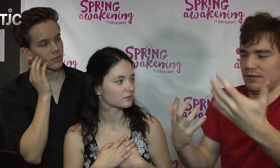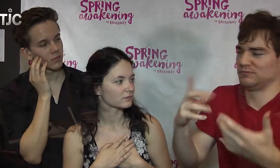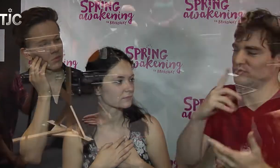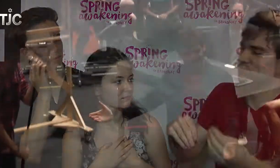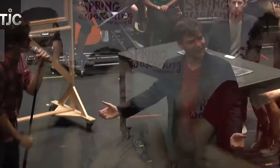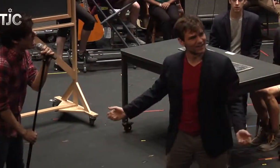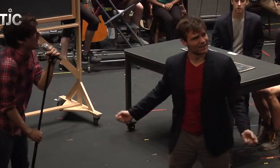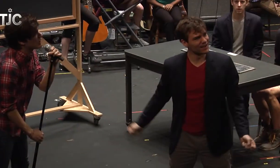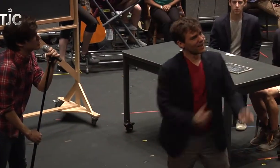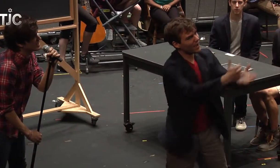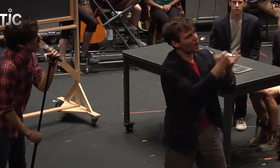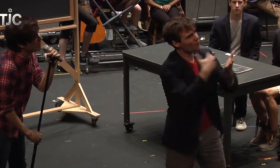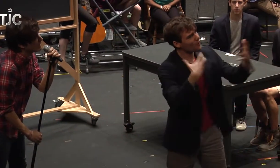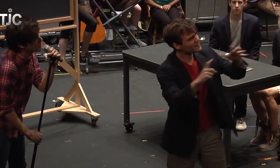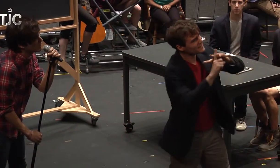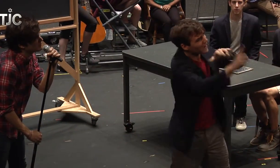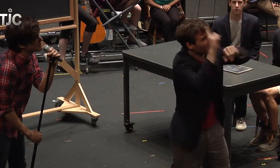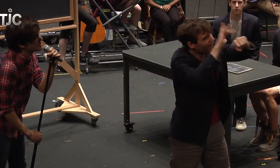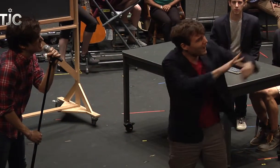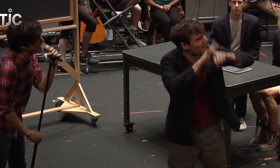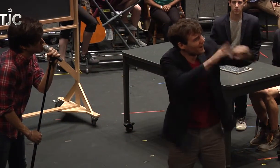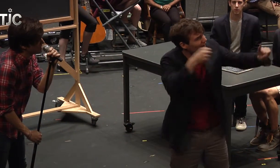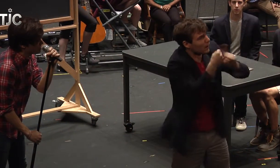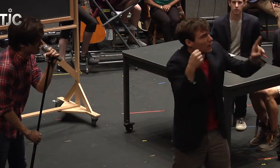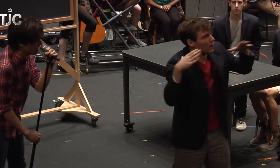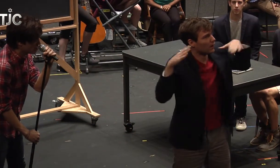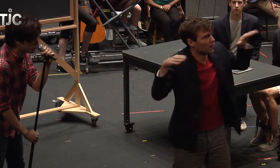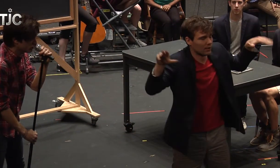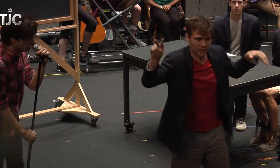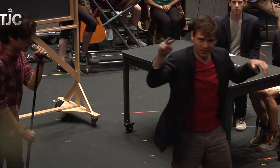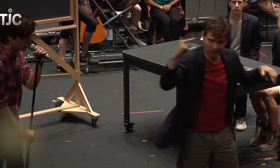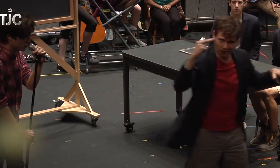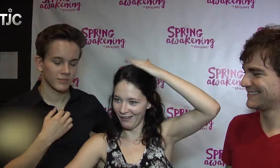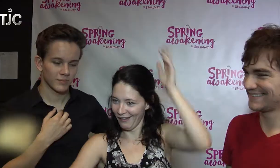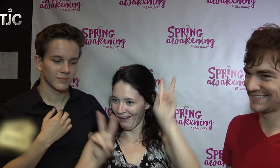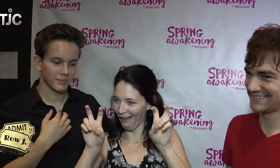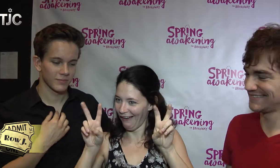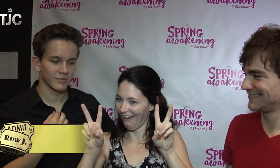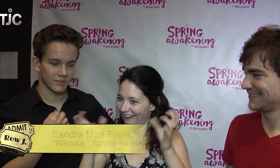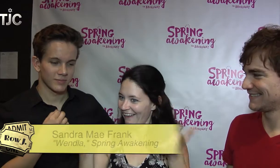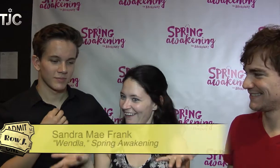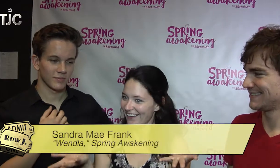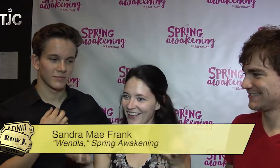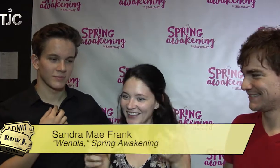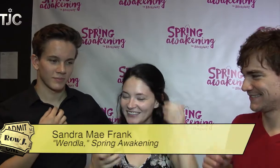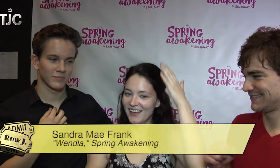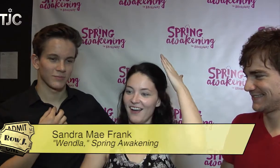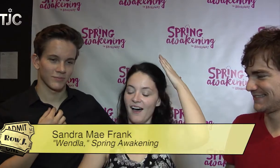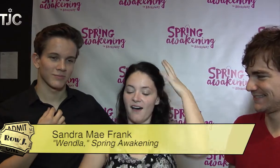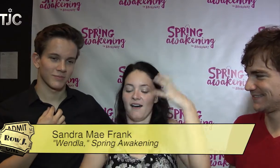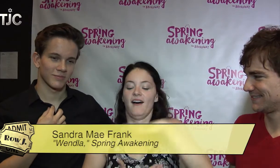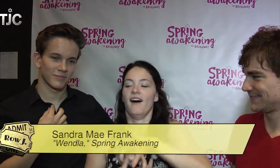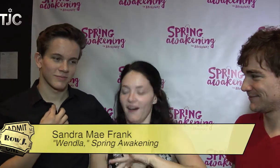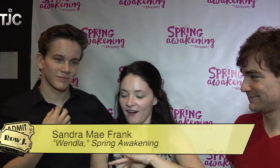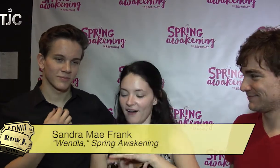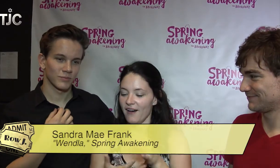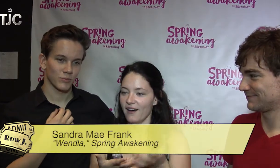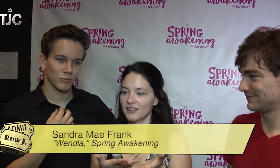the singing, the lyrics. So that's been the biggest challenge, to make sure that we stay on a parallel. It's almost like patting your head and rubbing your tummy at the same time. I've got two